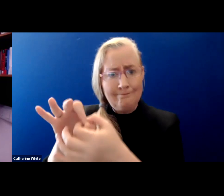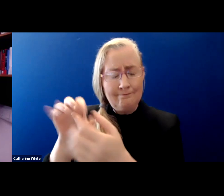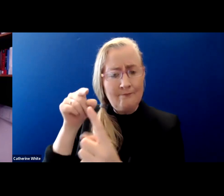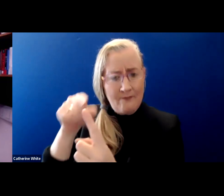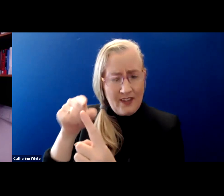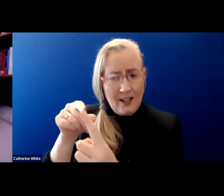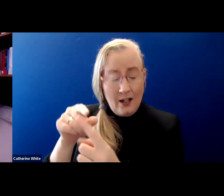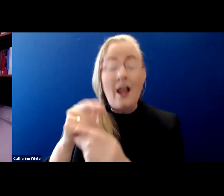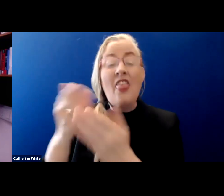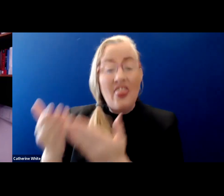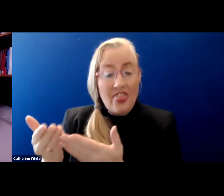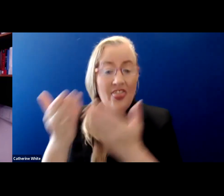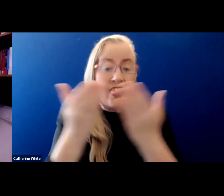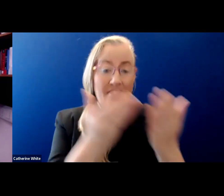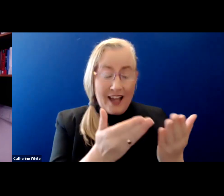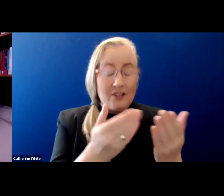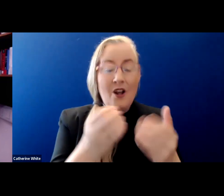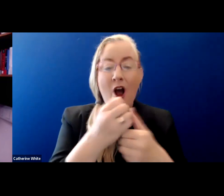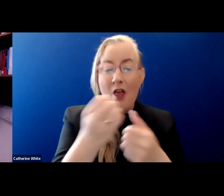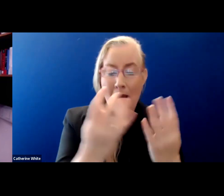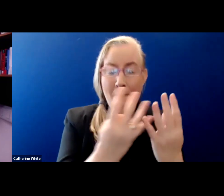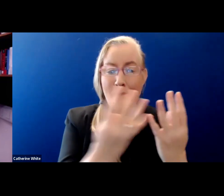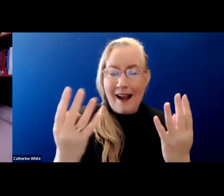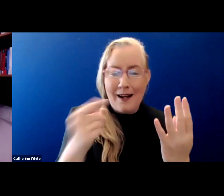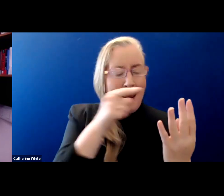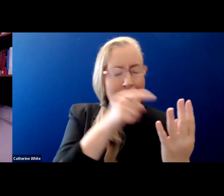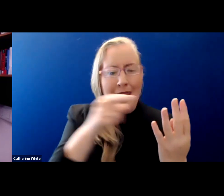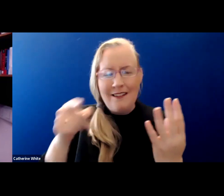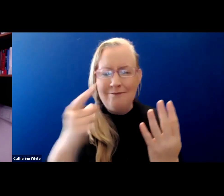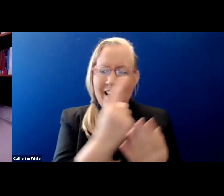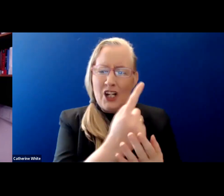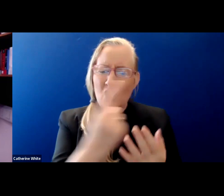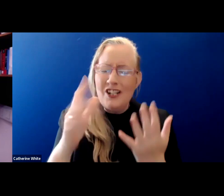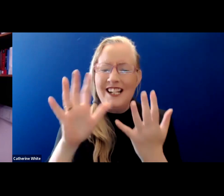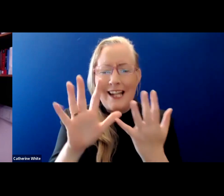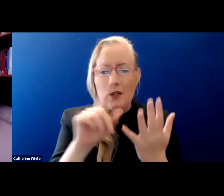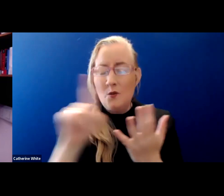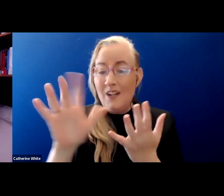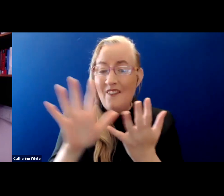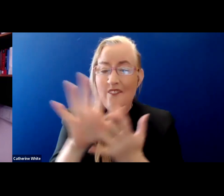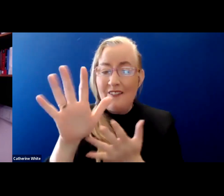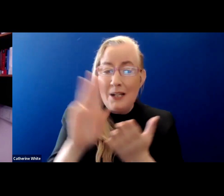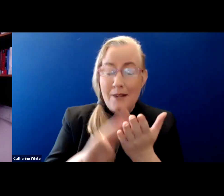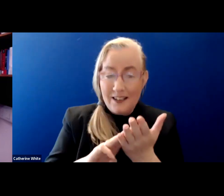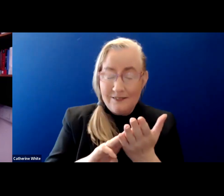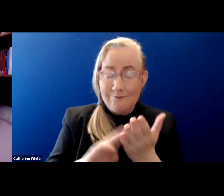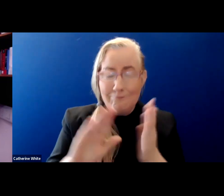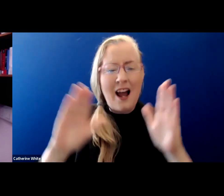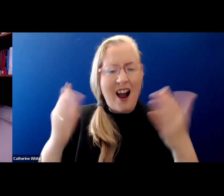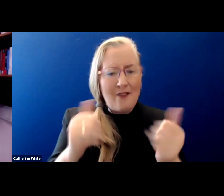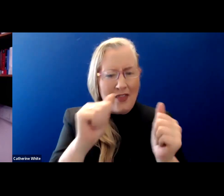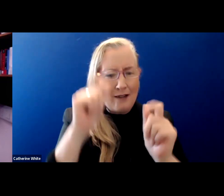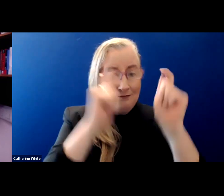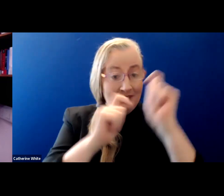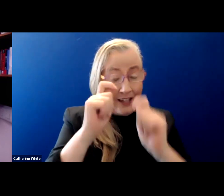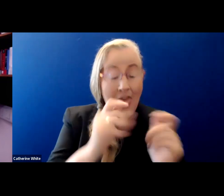before turning over to the other participants who will each take 10 or 15 minutes to offer their thoughts and insights, following which we'll have